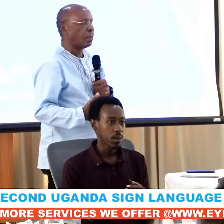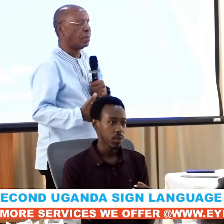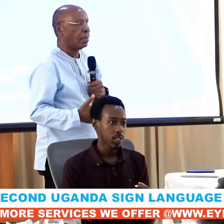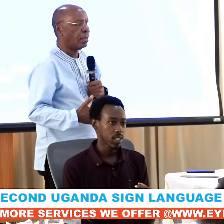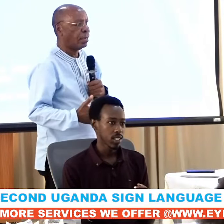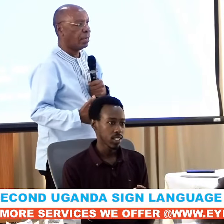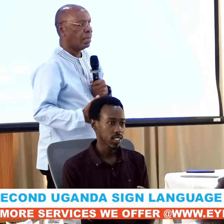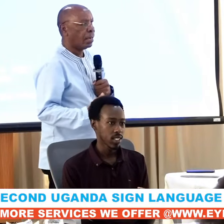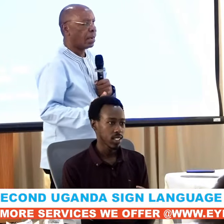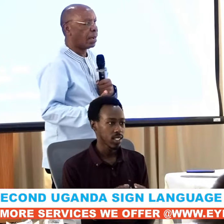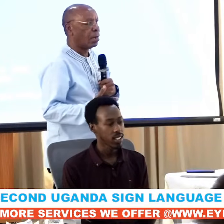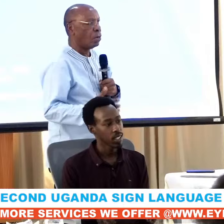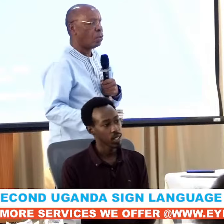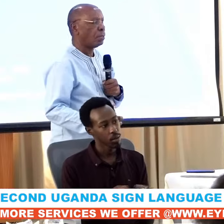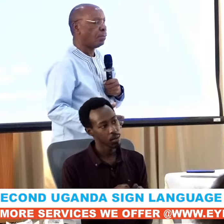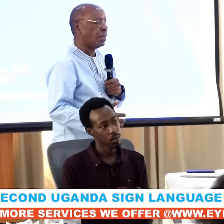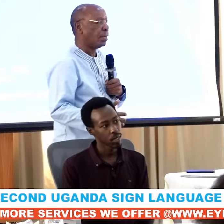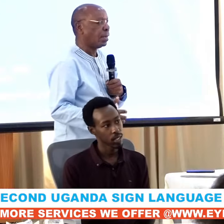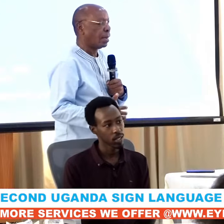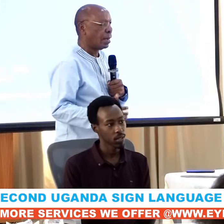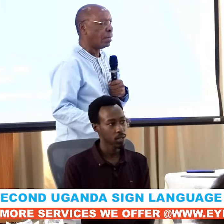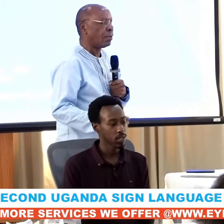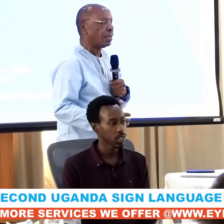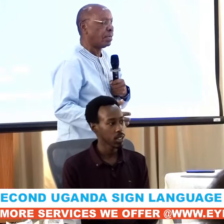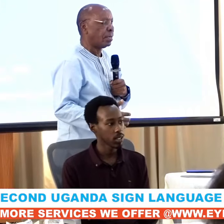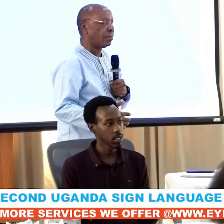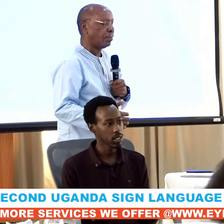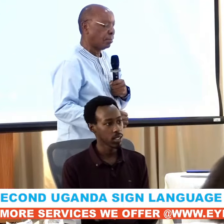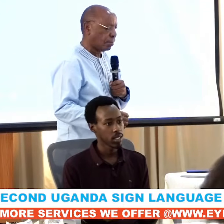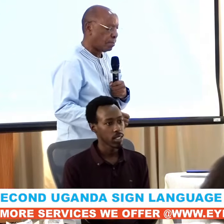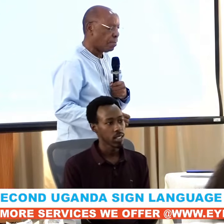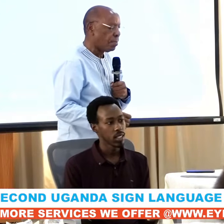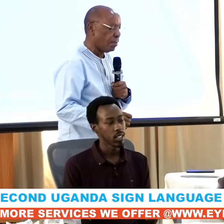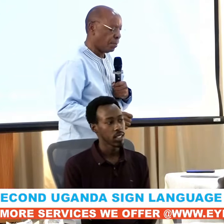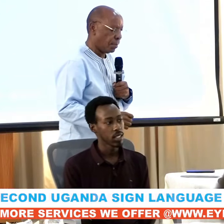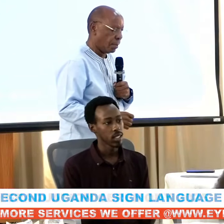communication cannot be underrated.